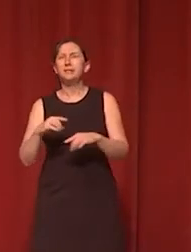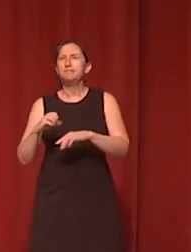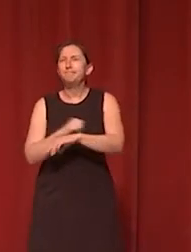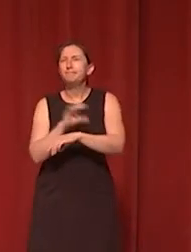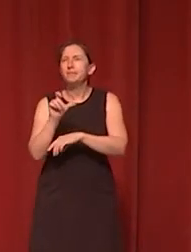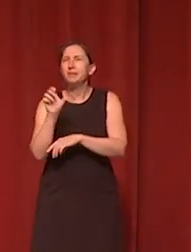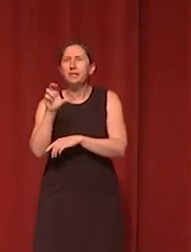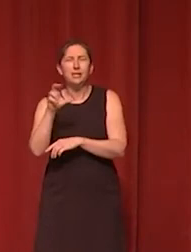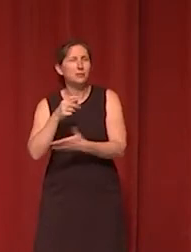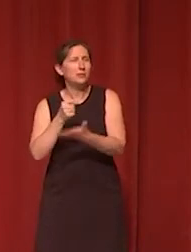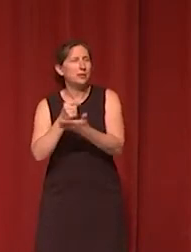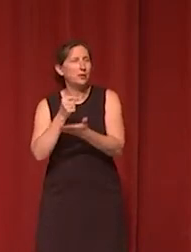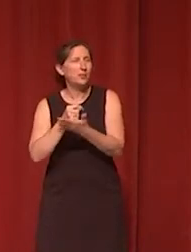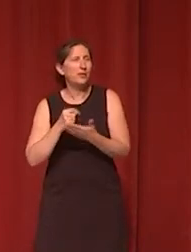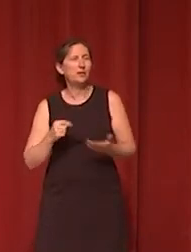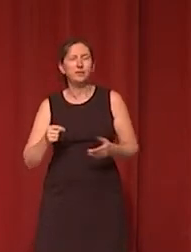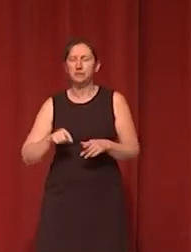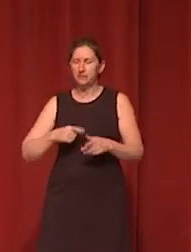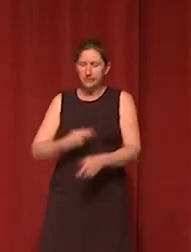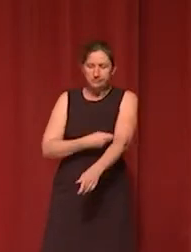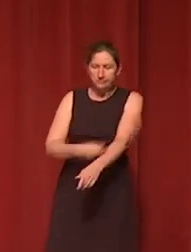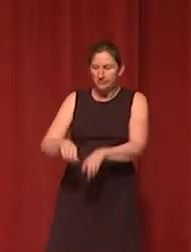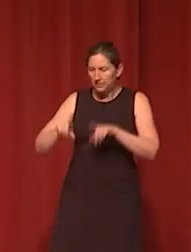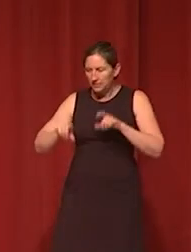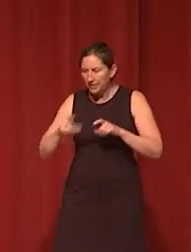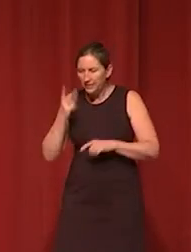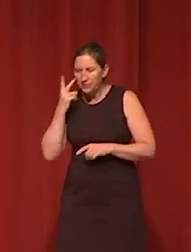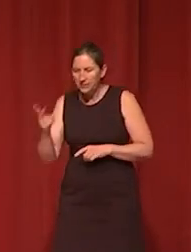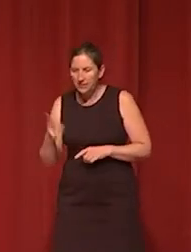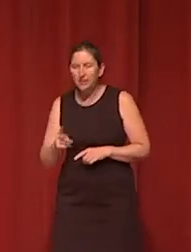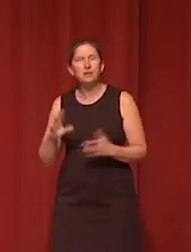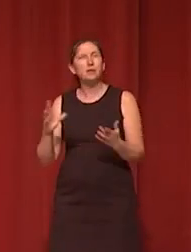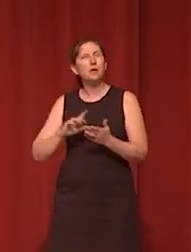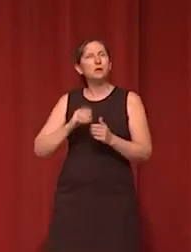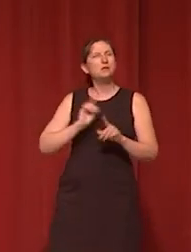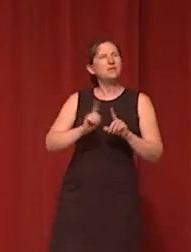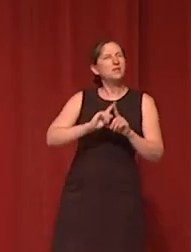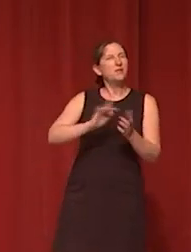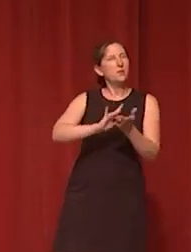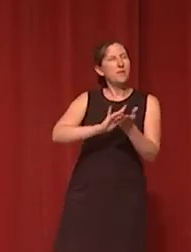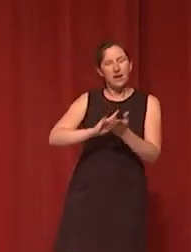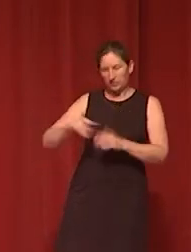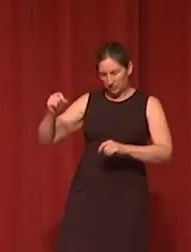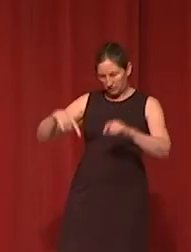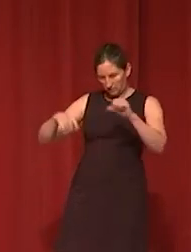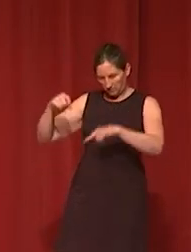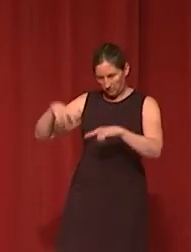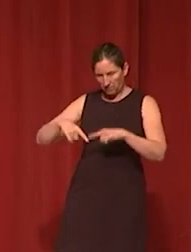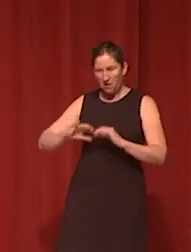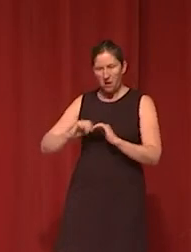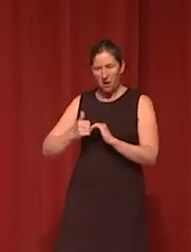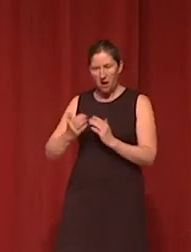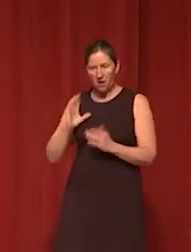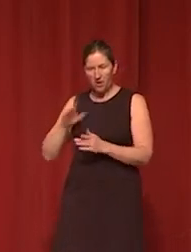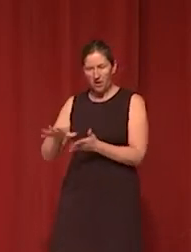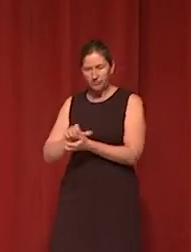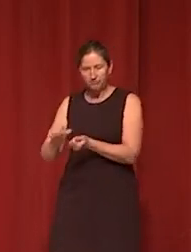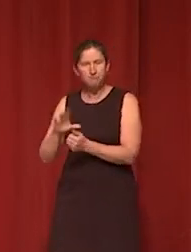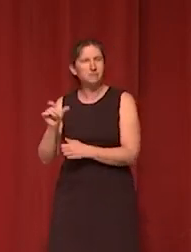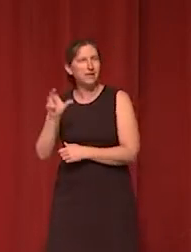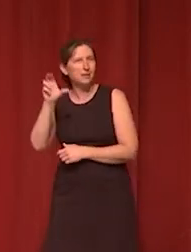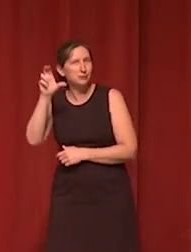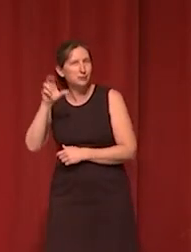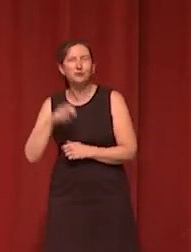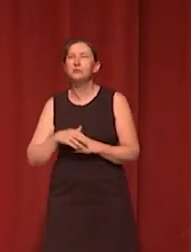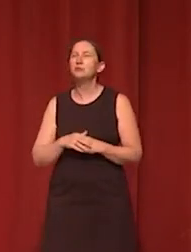and things to see which type of cancer, if it's responsive to medicines. You come in to check how your scans look, and then come in